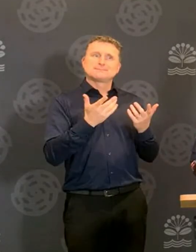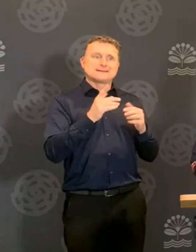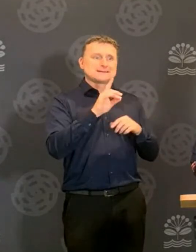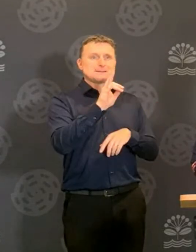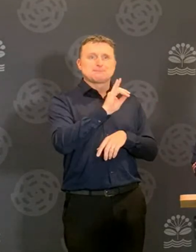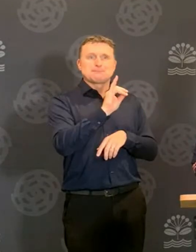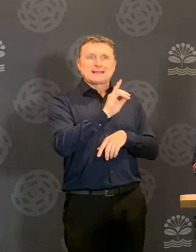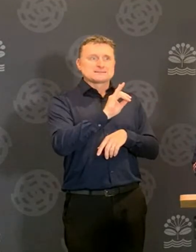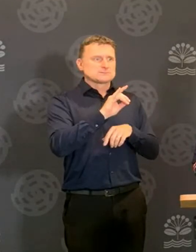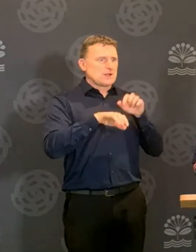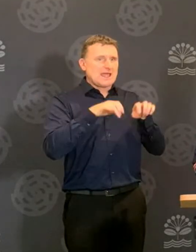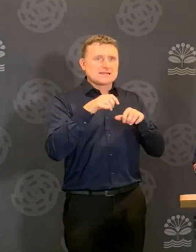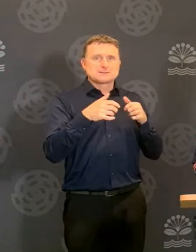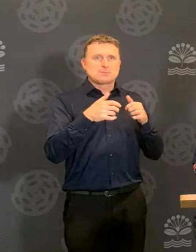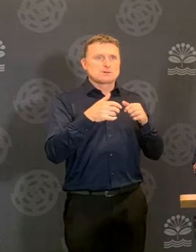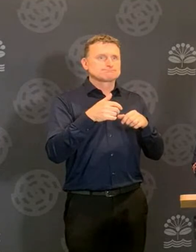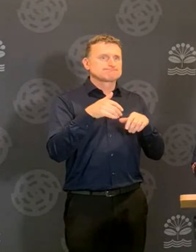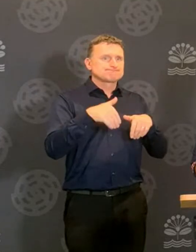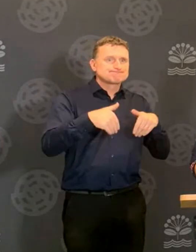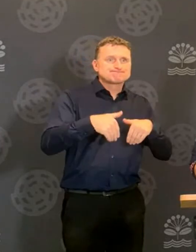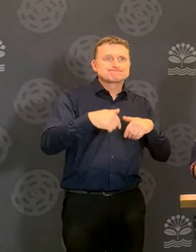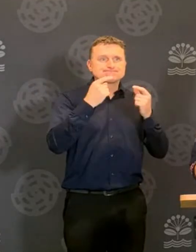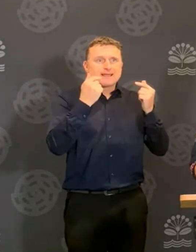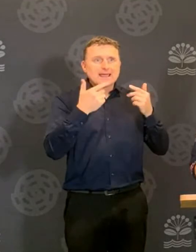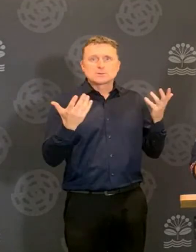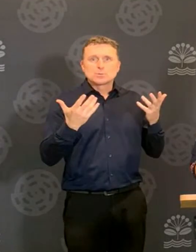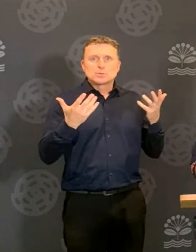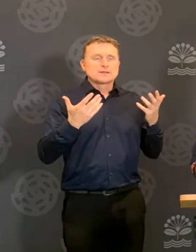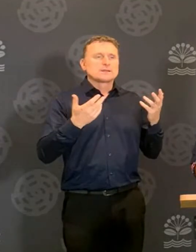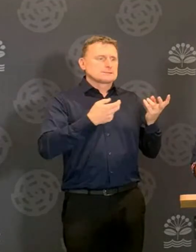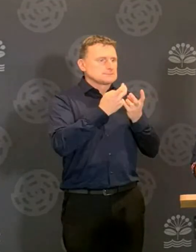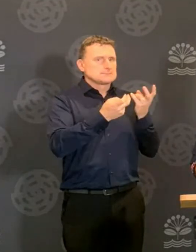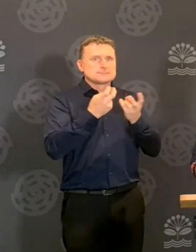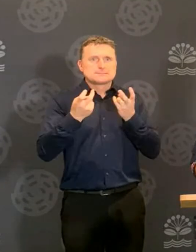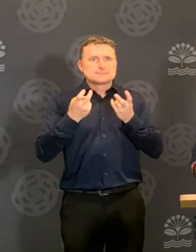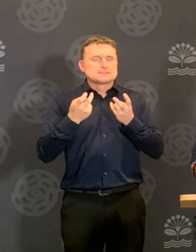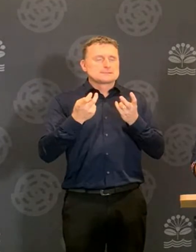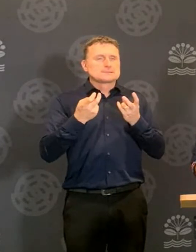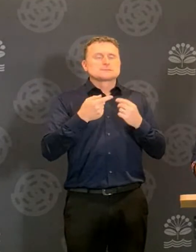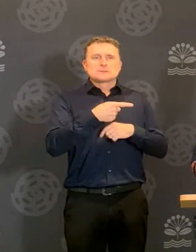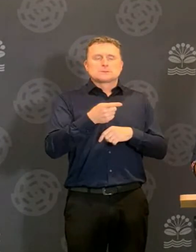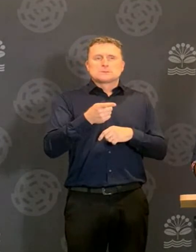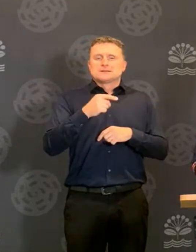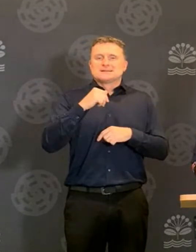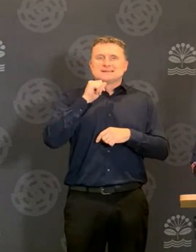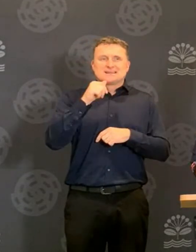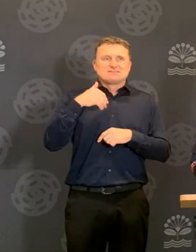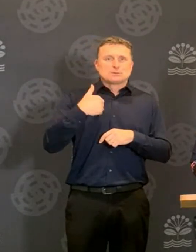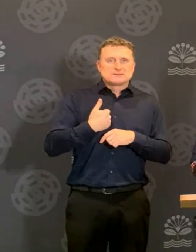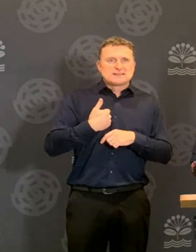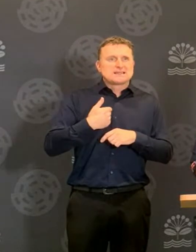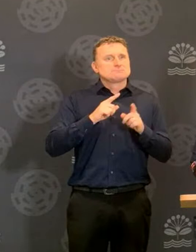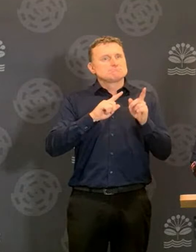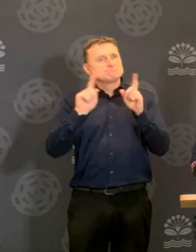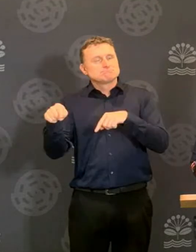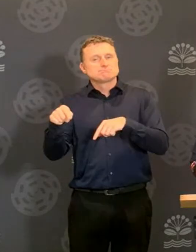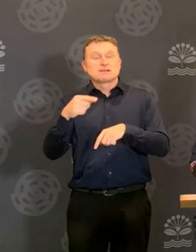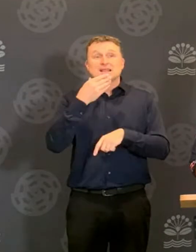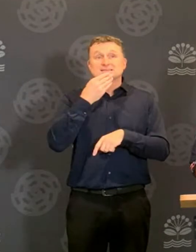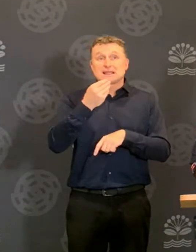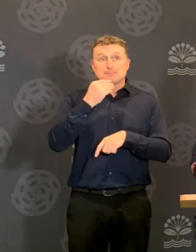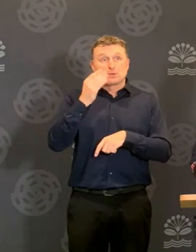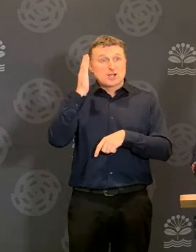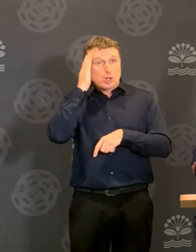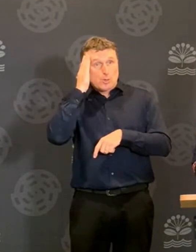their pets. So we've got the option of people having access to our animal shelters if they need temporary accommodation for